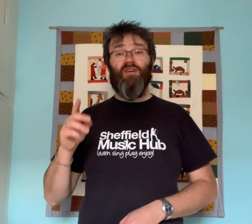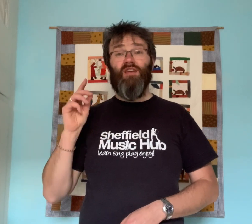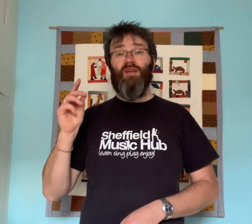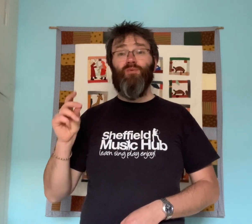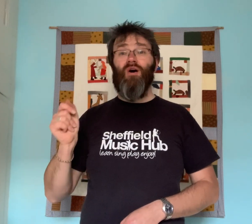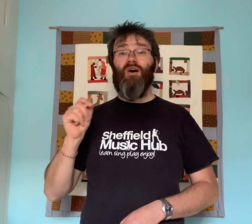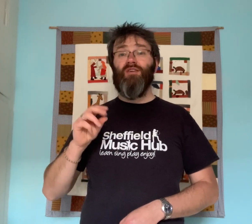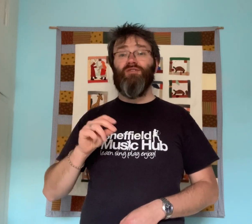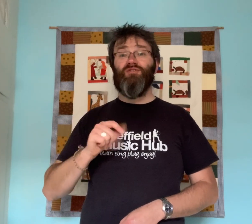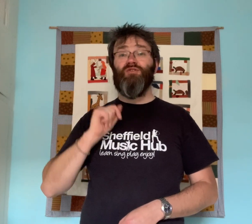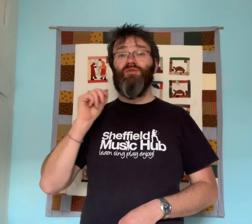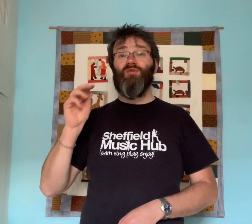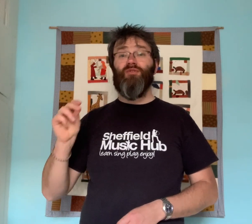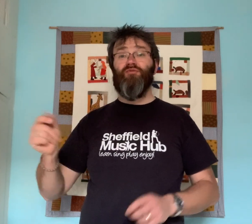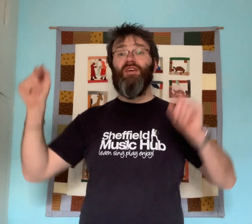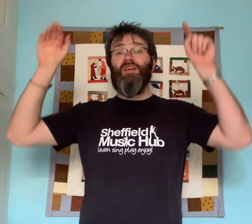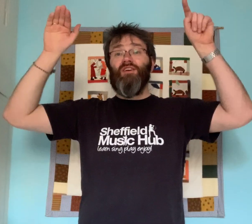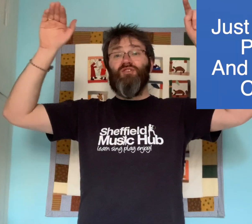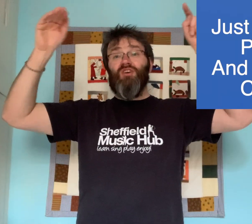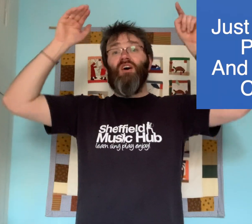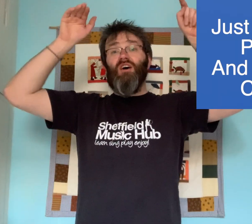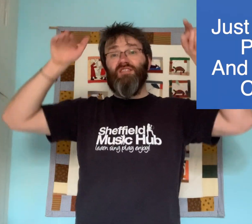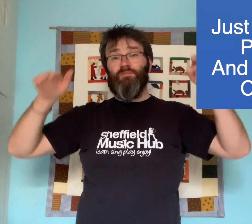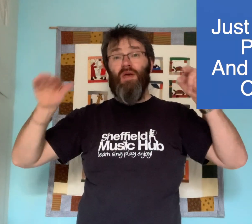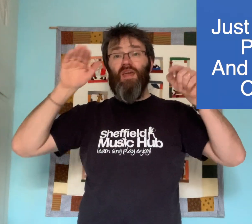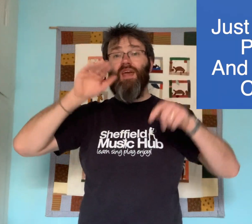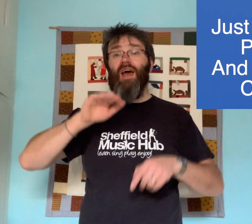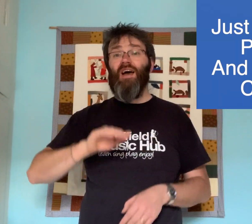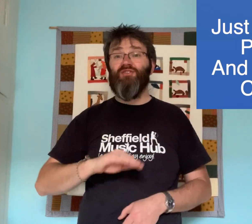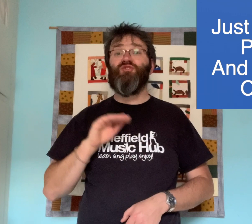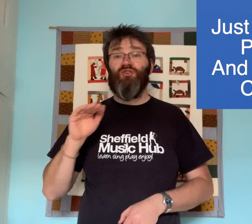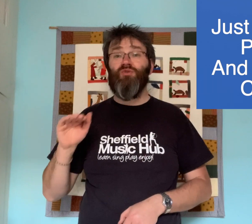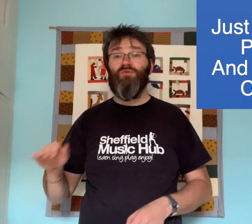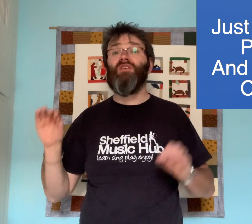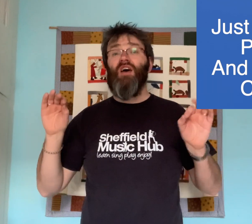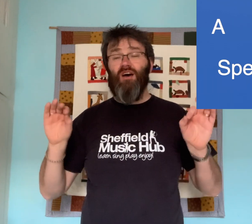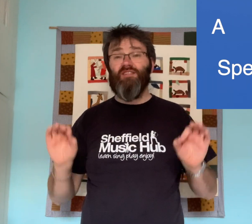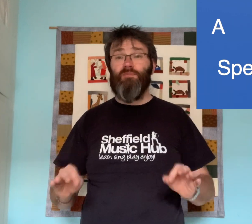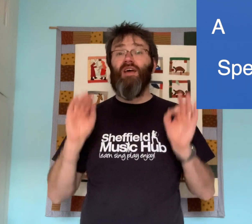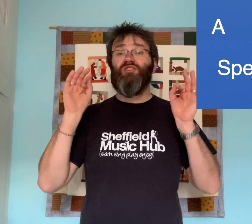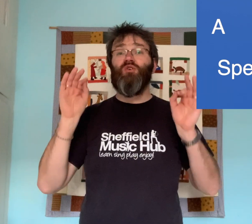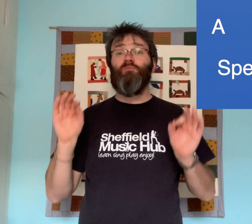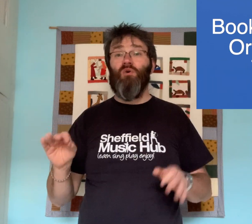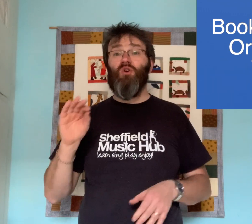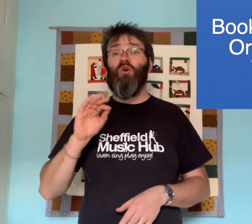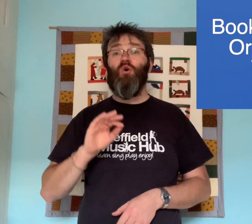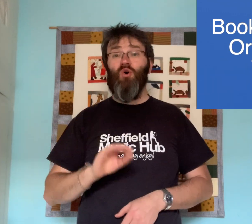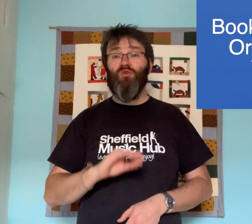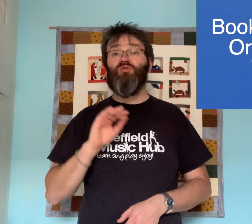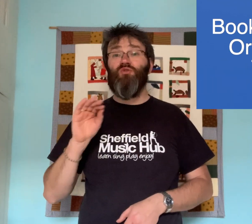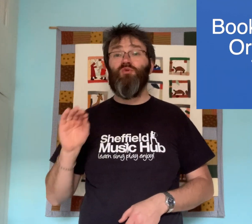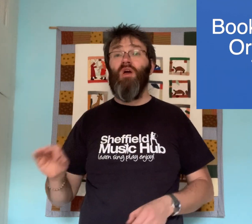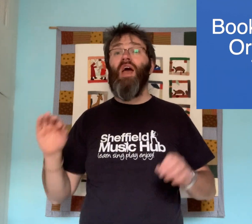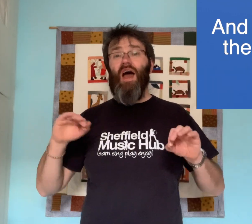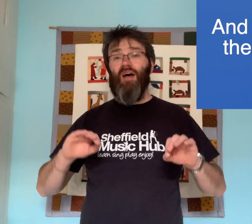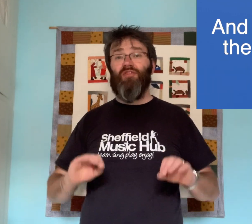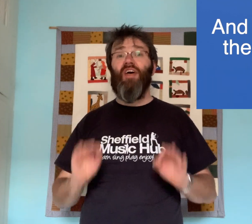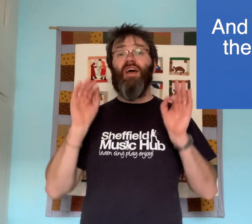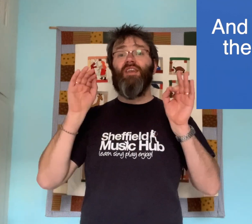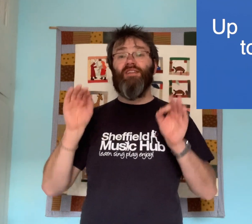3, 1, 2, 3. Just pick and choose a special book or two, and then it's